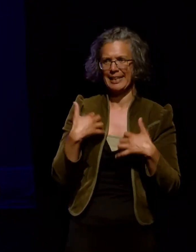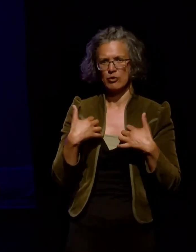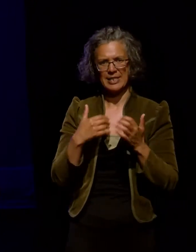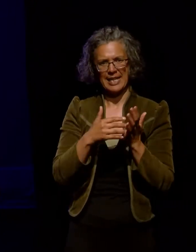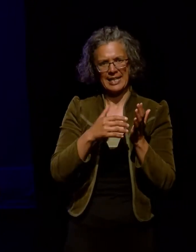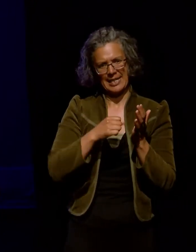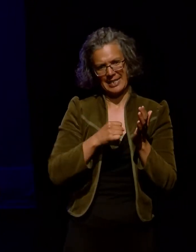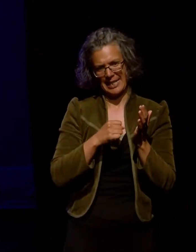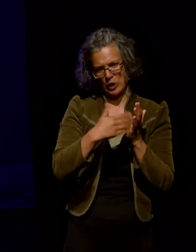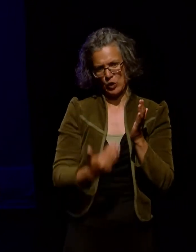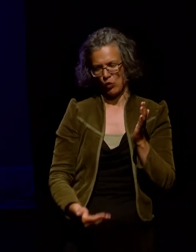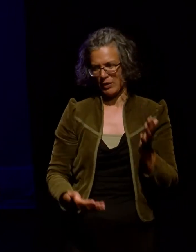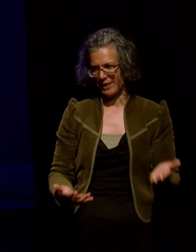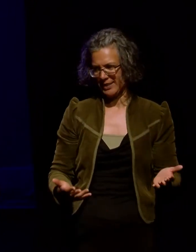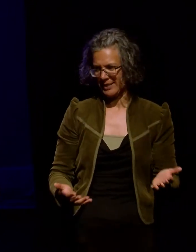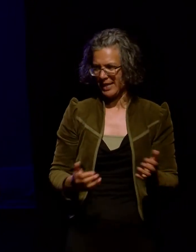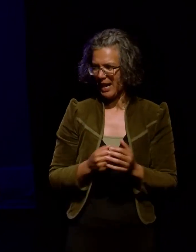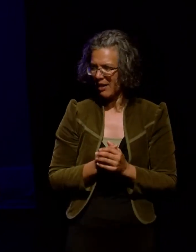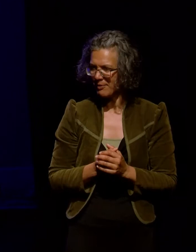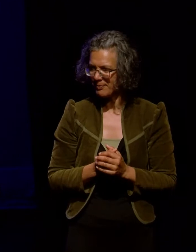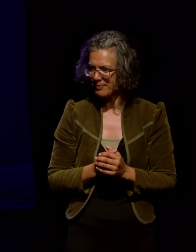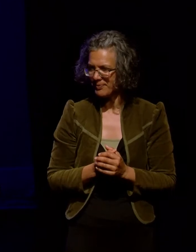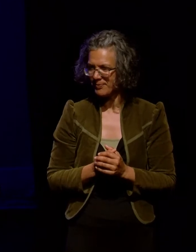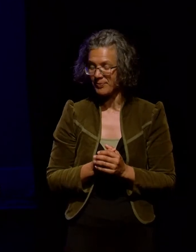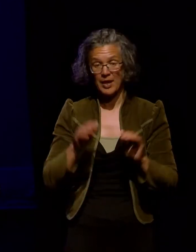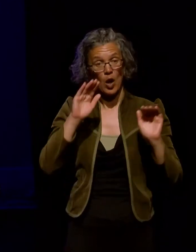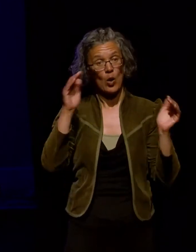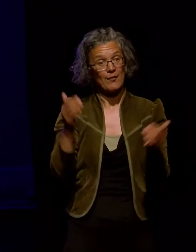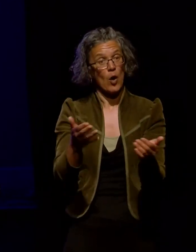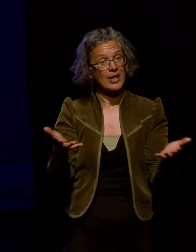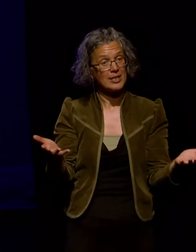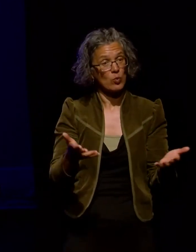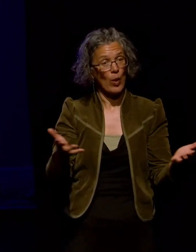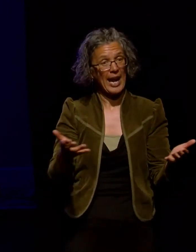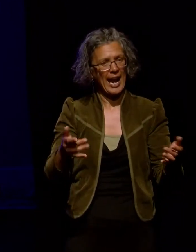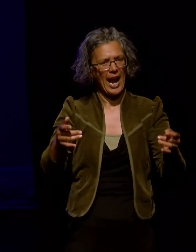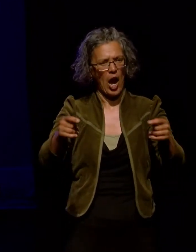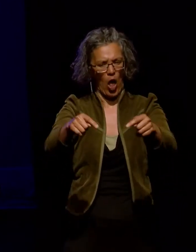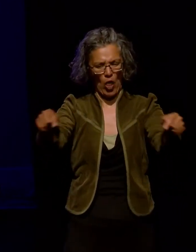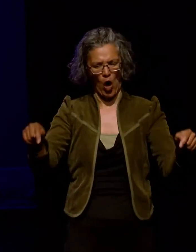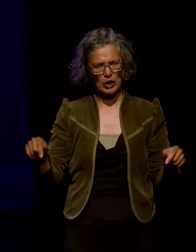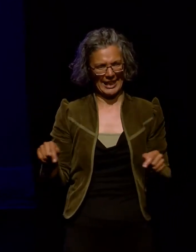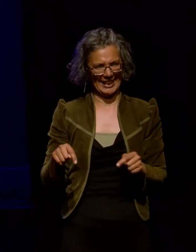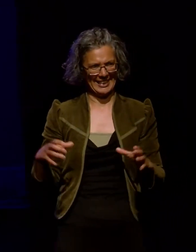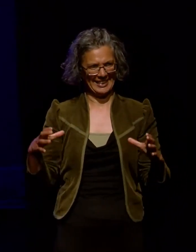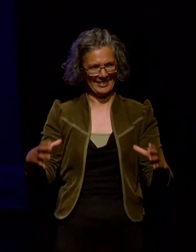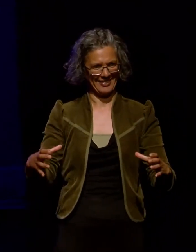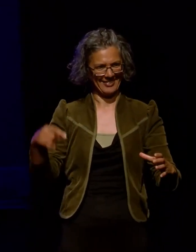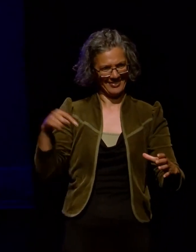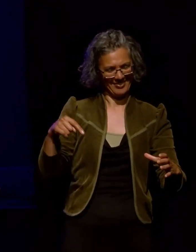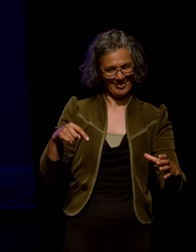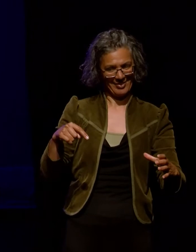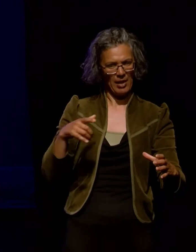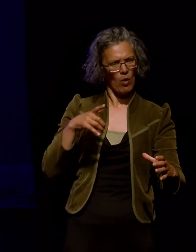And what story to tell? We focused on the Octagon, where we're based, and the idea was to make